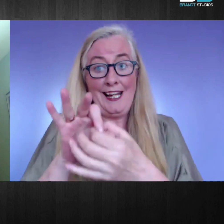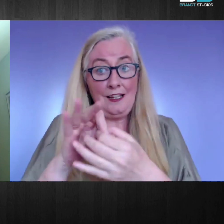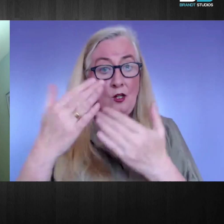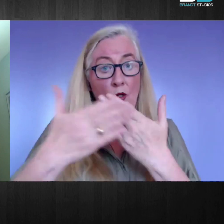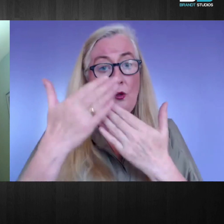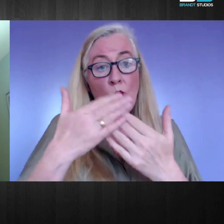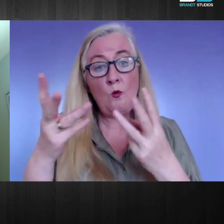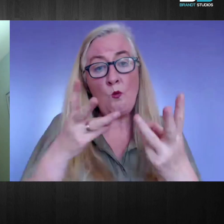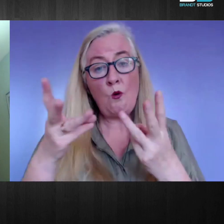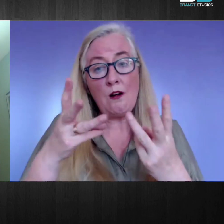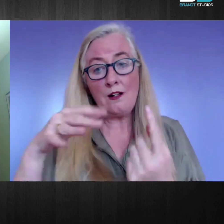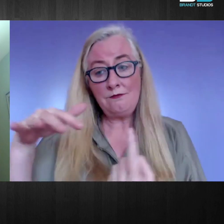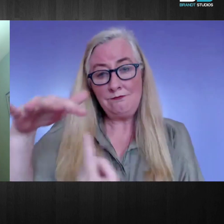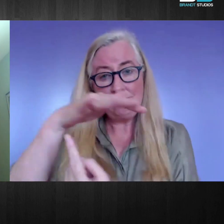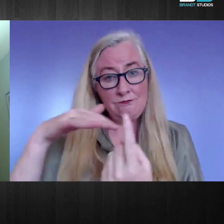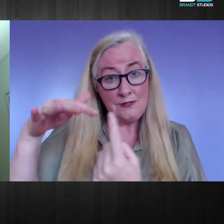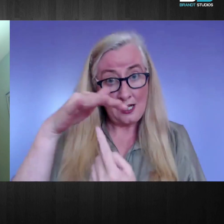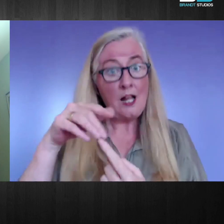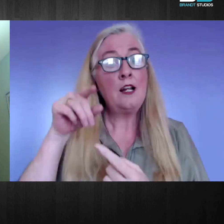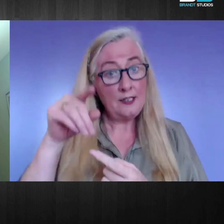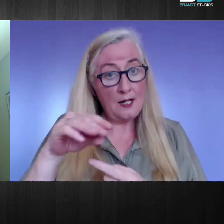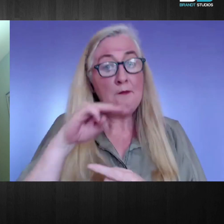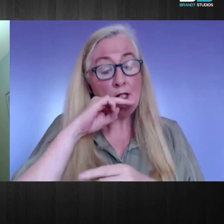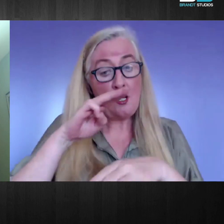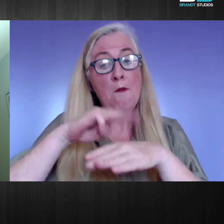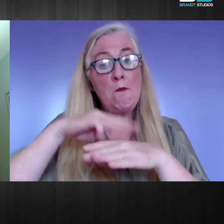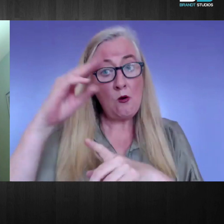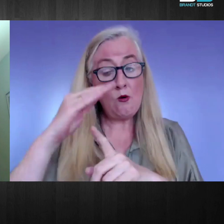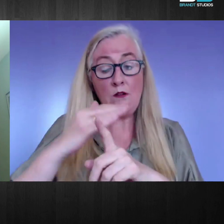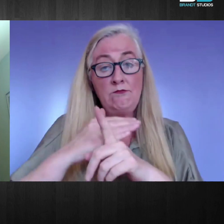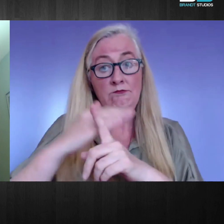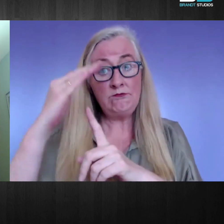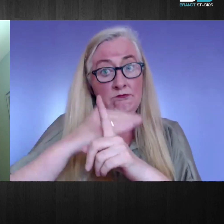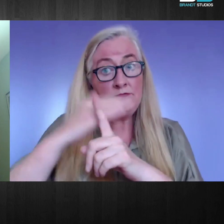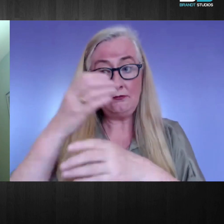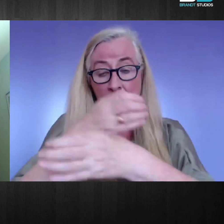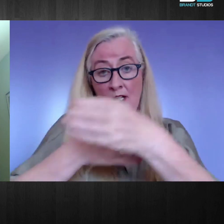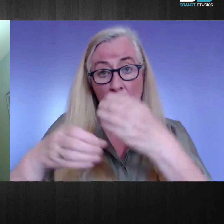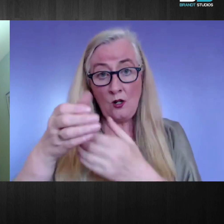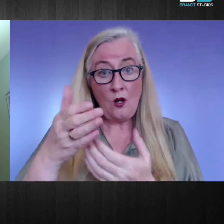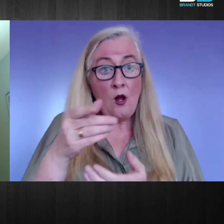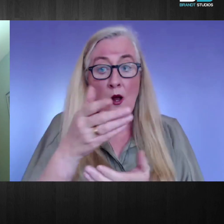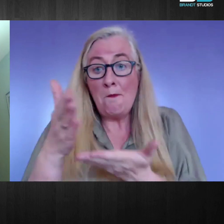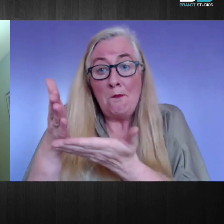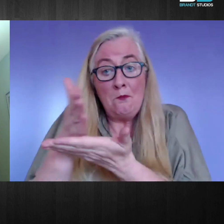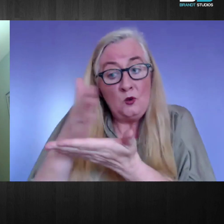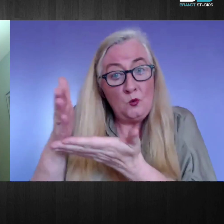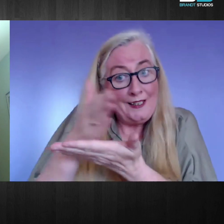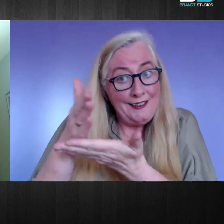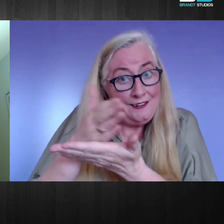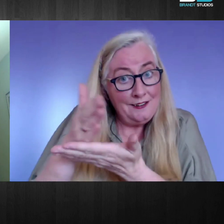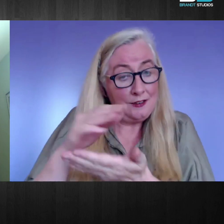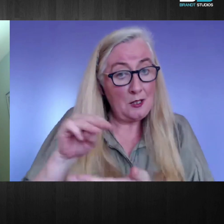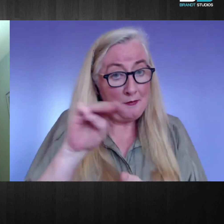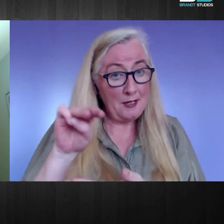have increased empathy and intercultural understanding among young people, between people, and that they also can enhance youth participation